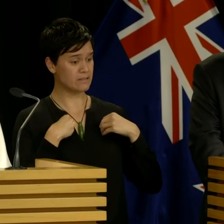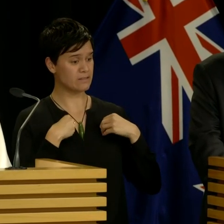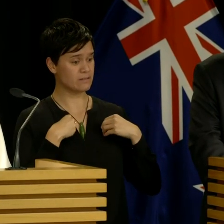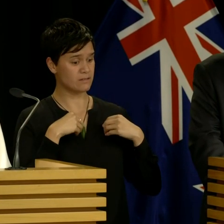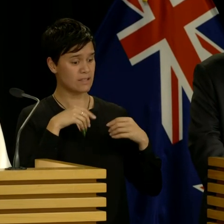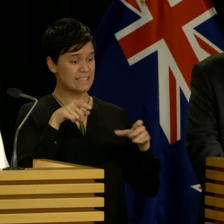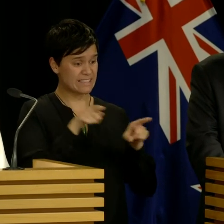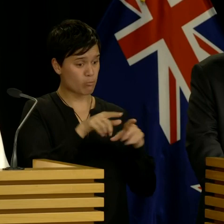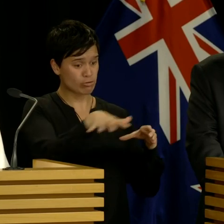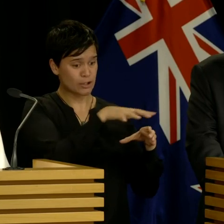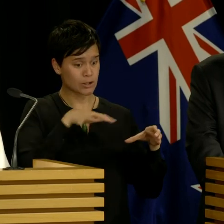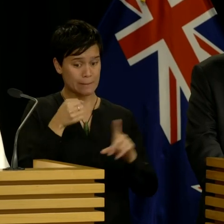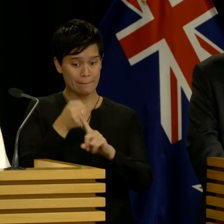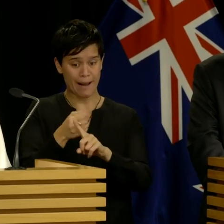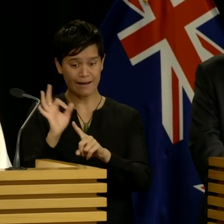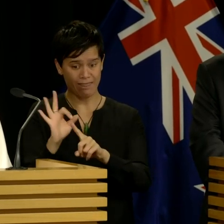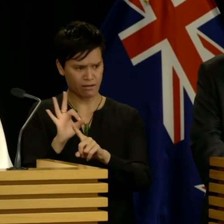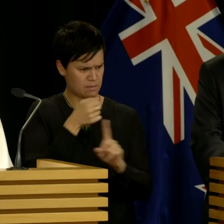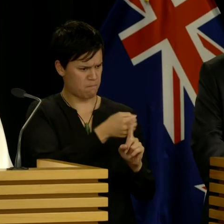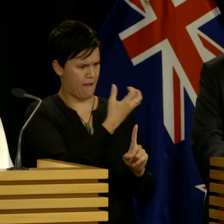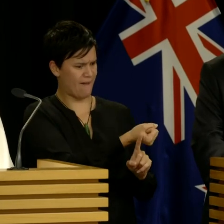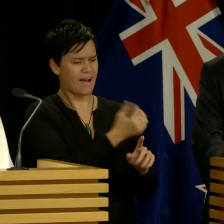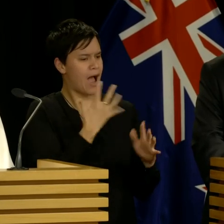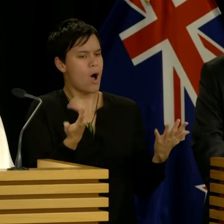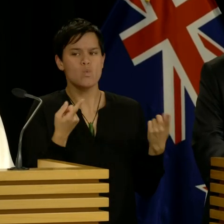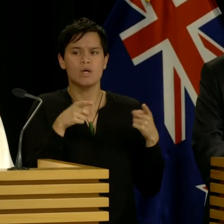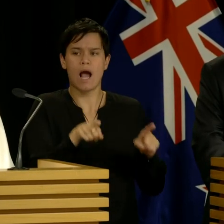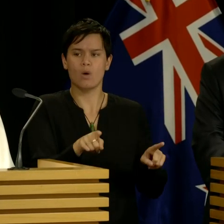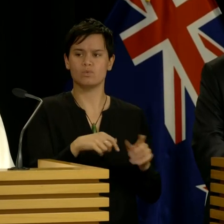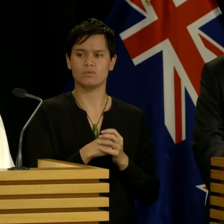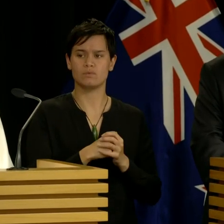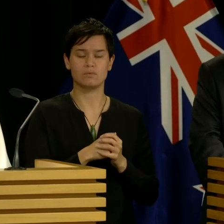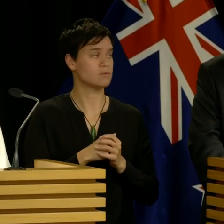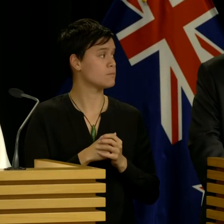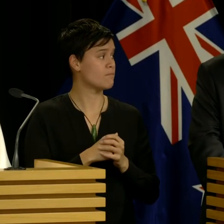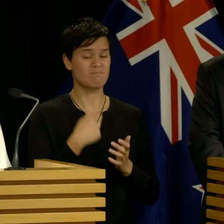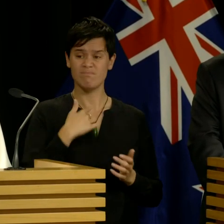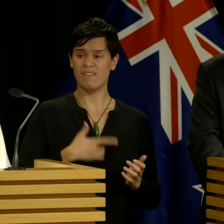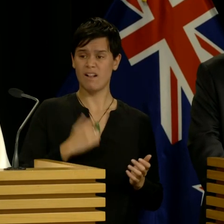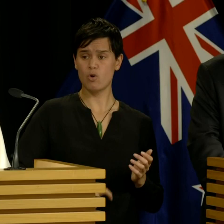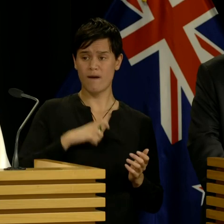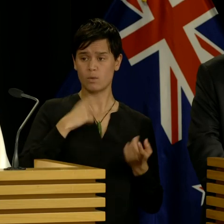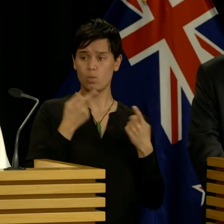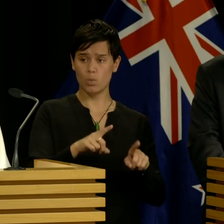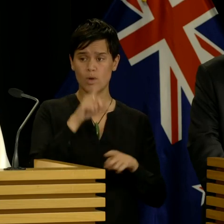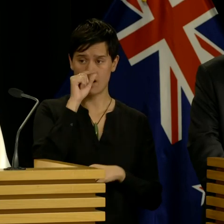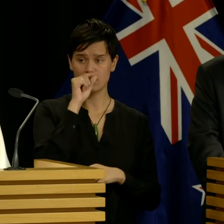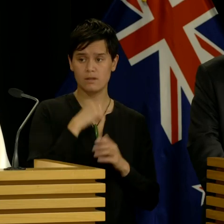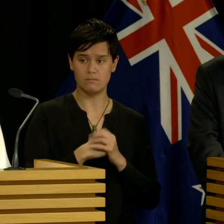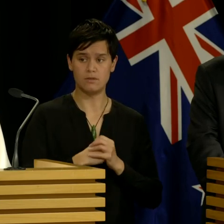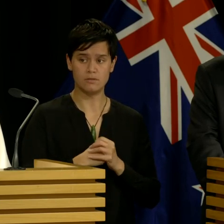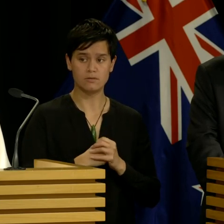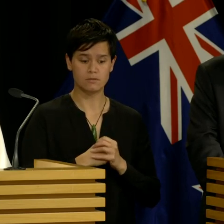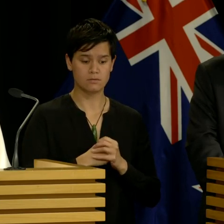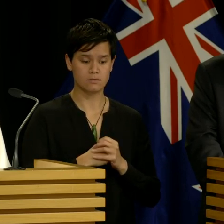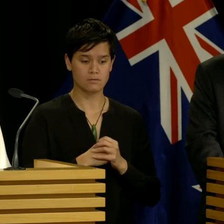region. Look, that's right, and that's the design work that's now taking place, and I've got every confidence that we'll be able to do that. We also have to accept that this is